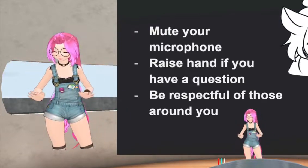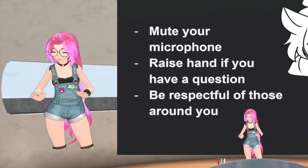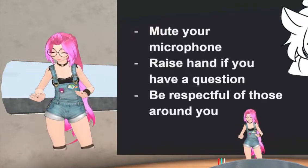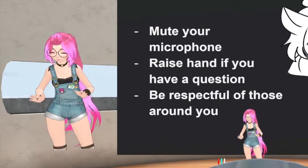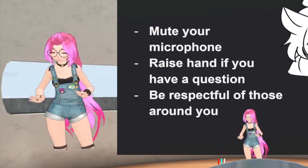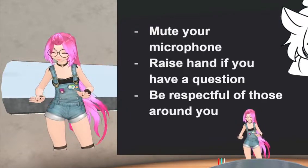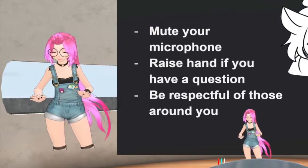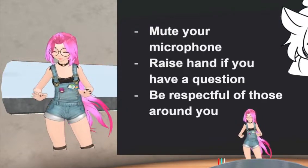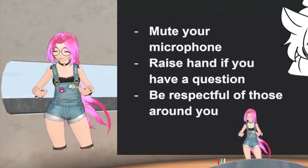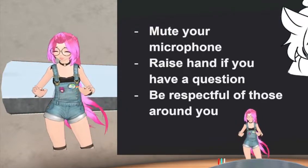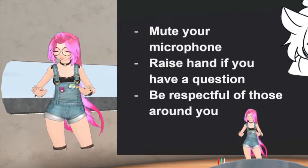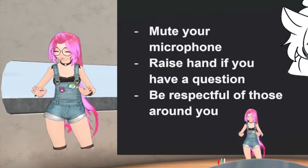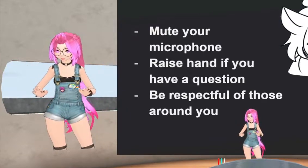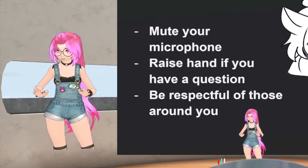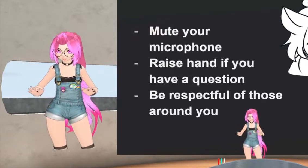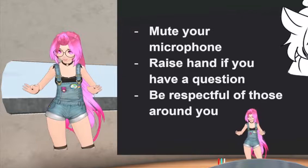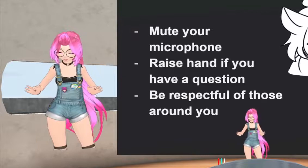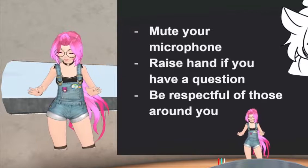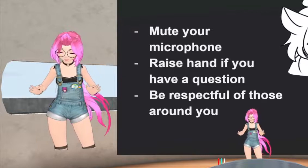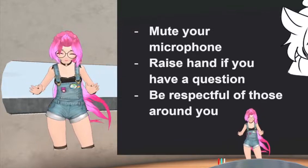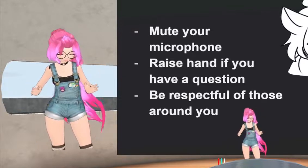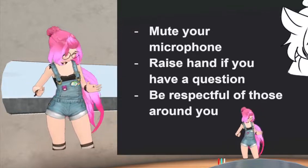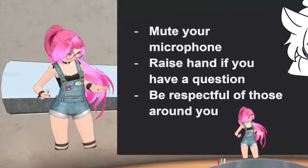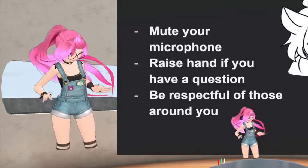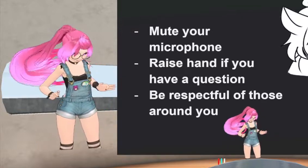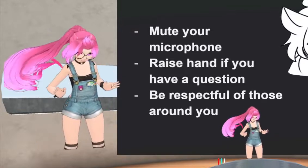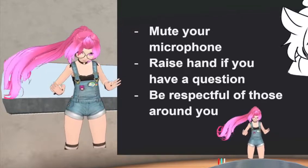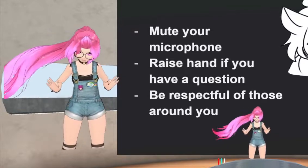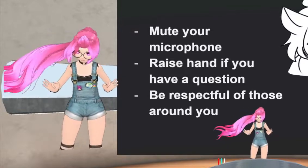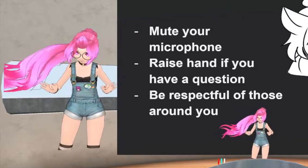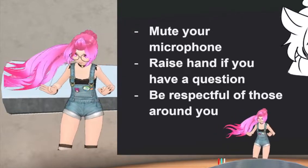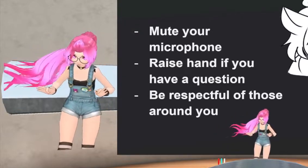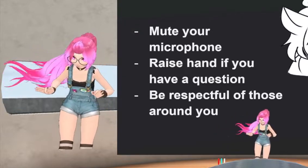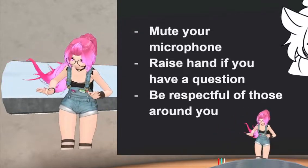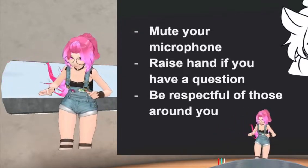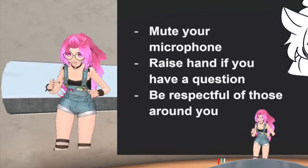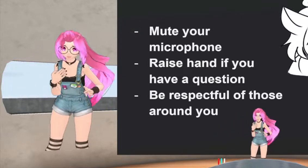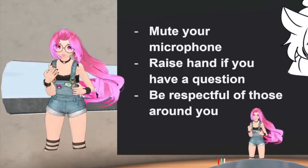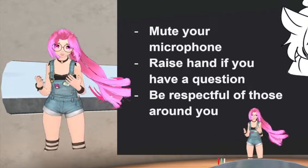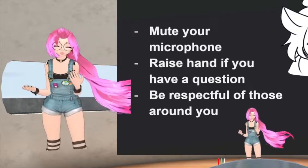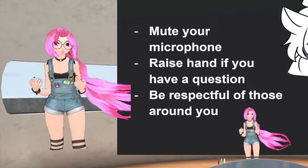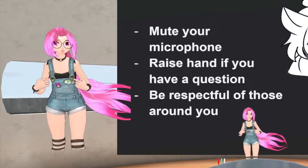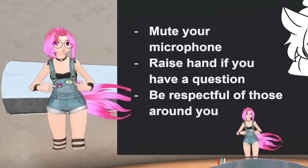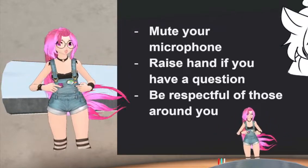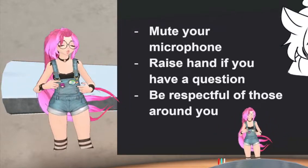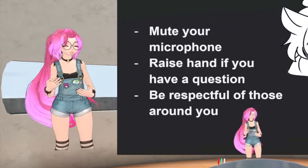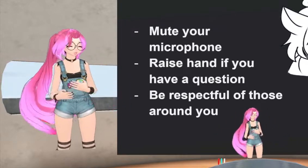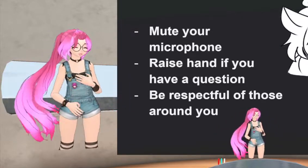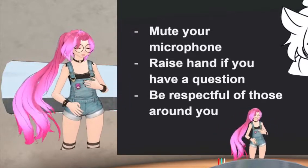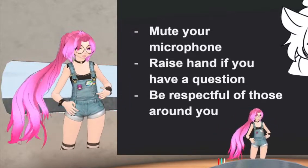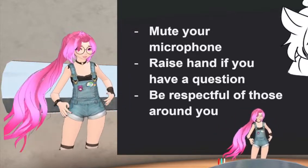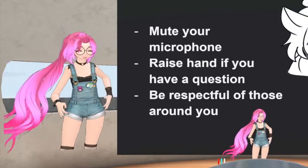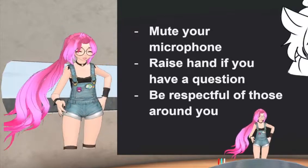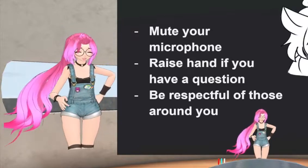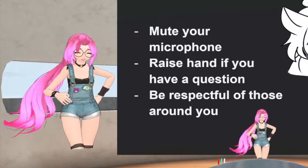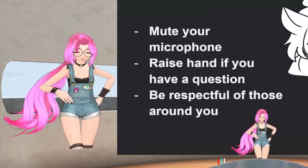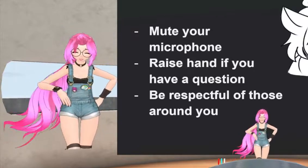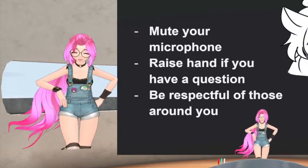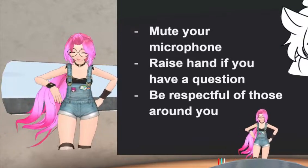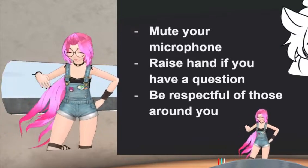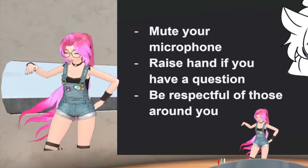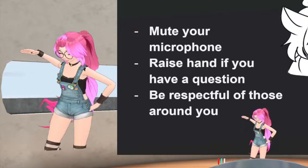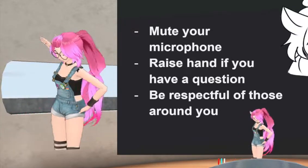definitely 6, new. who do we Okay, I've Dust been here Toppy. for like 7 months. Okay, no worries. So thank you all for coming. To all our newcomers, if you guys